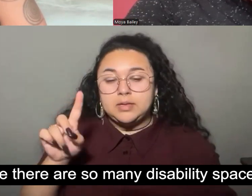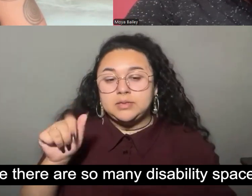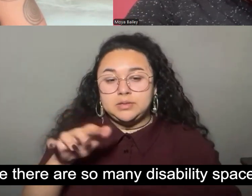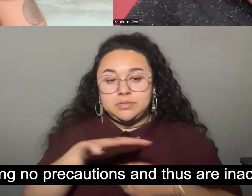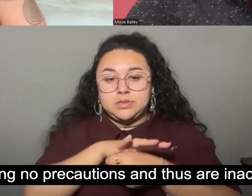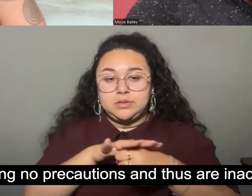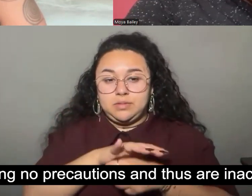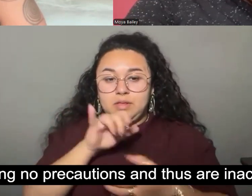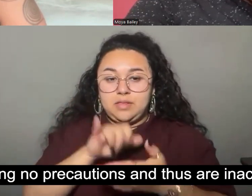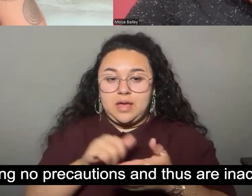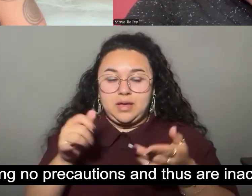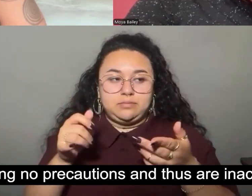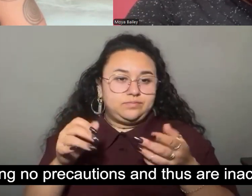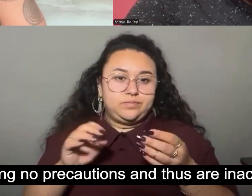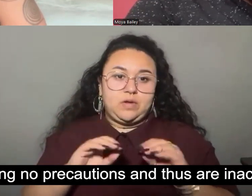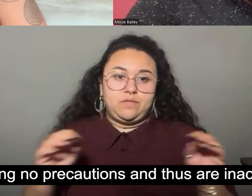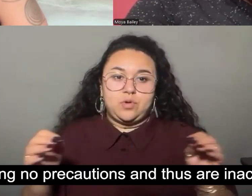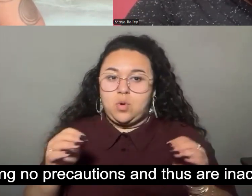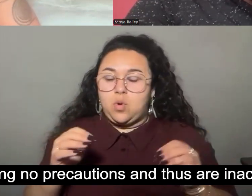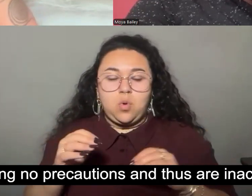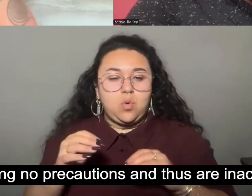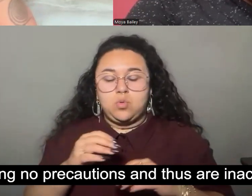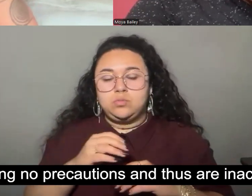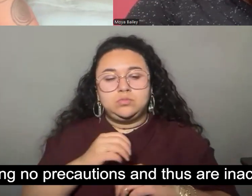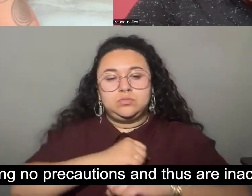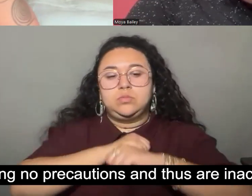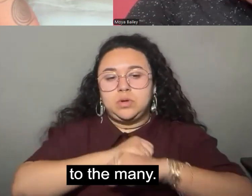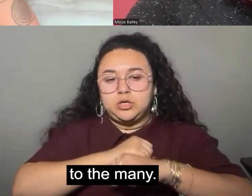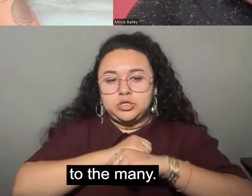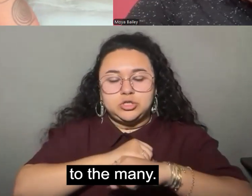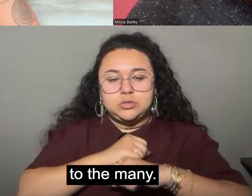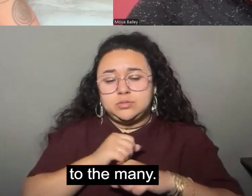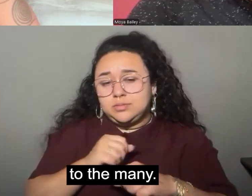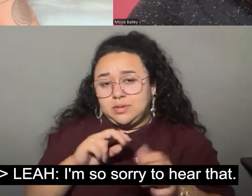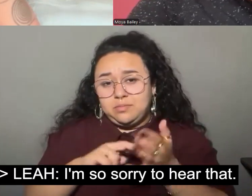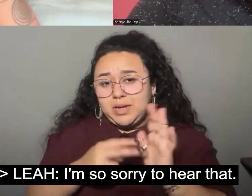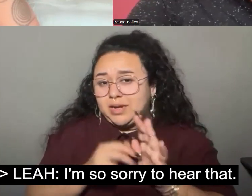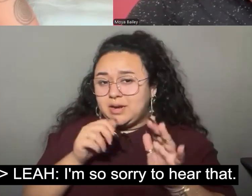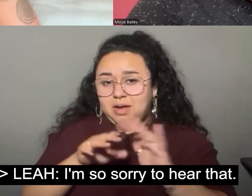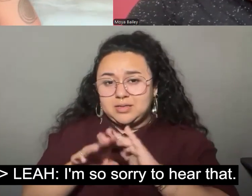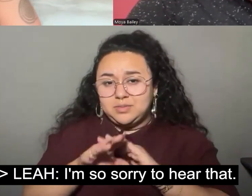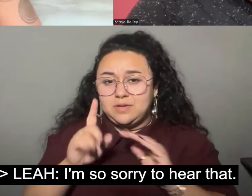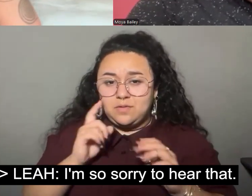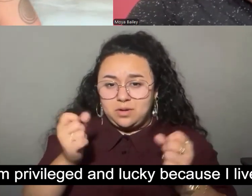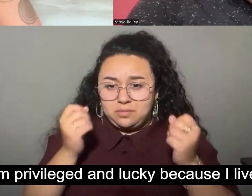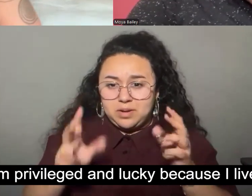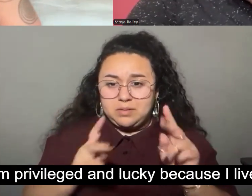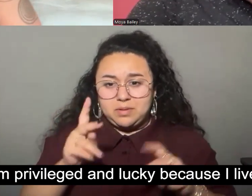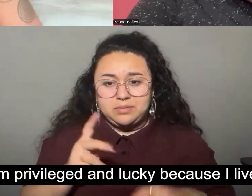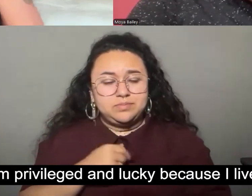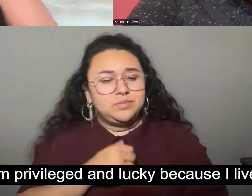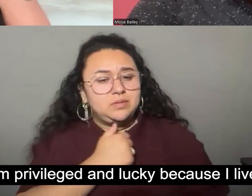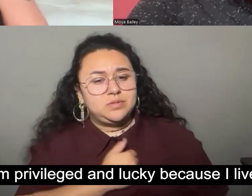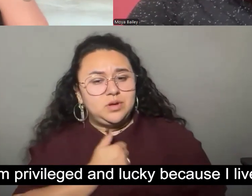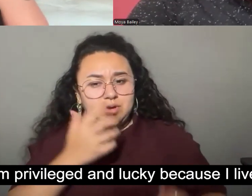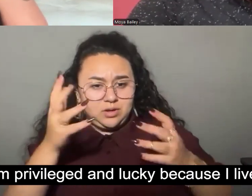that end up having no precautions and thus are inaccessible to many. Wow, I'm so sorry to hear that.